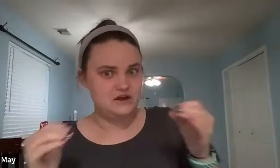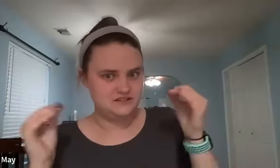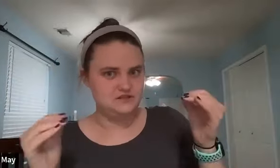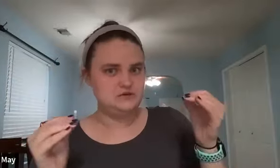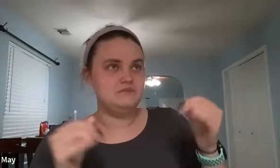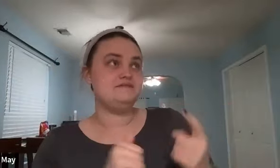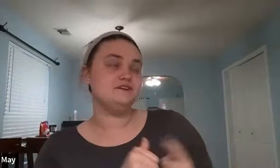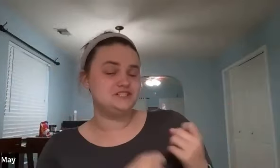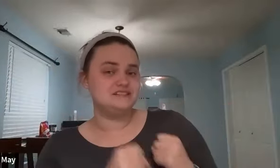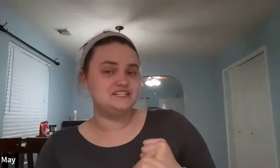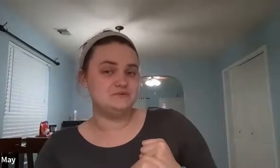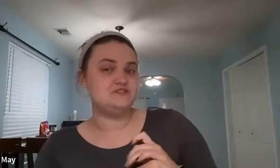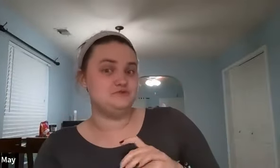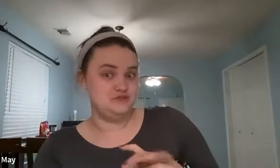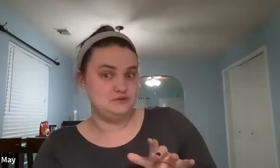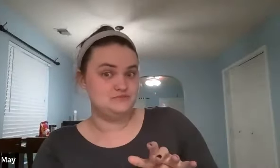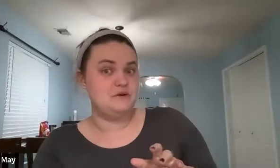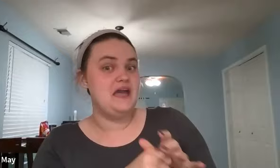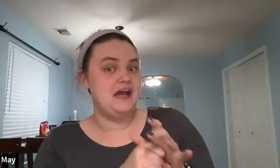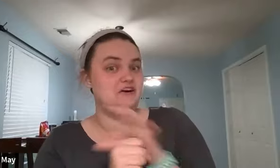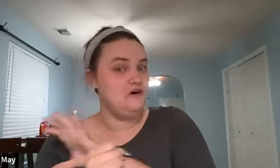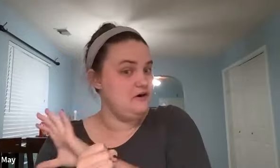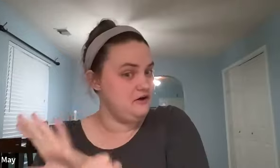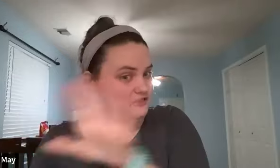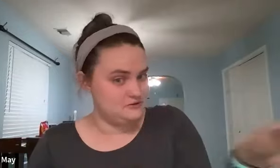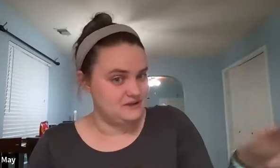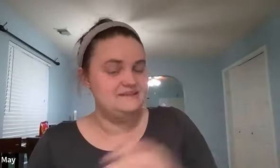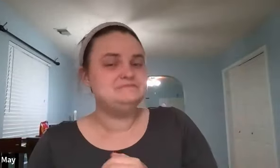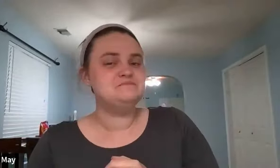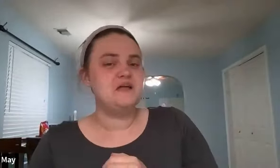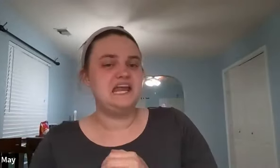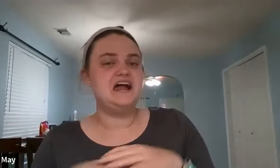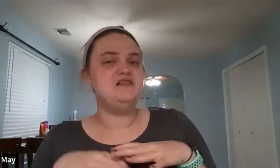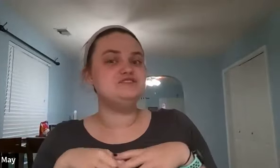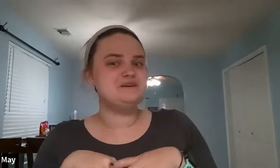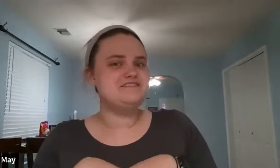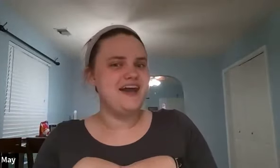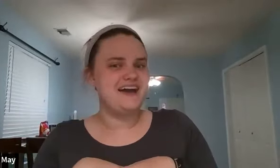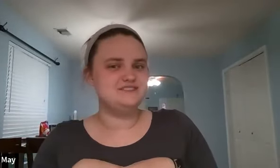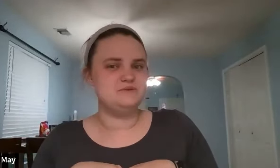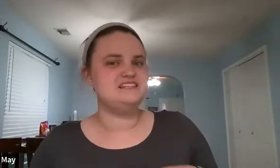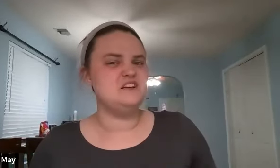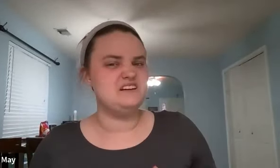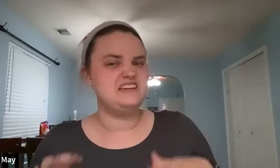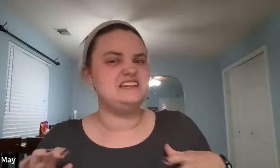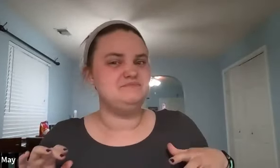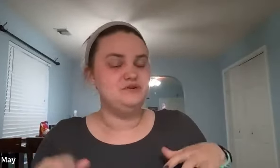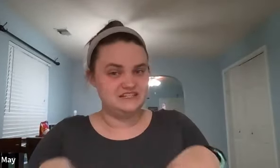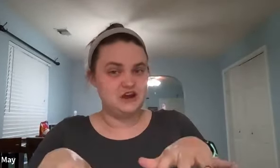taught Zoom. My first year teaching was through Zoom. So I had it all through it. And I learned really fast when I saw a kid moving to try to